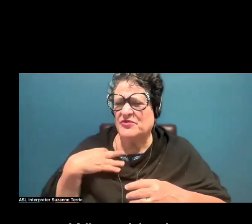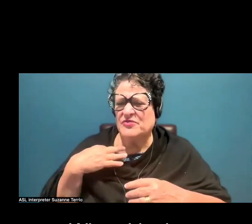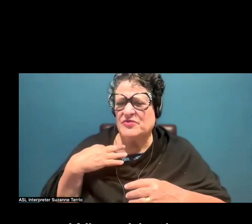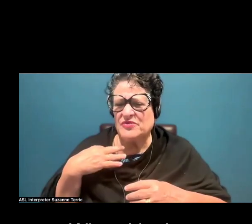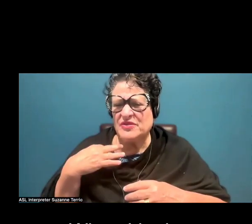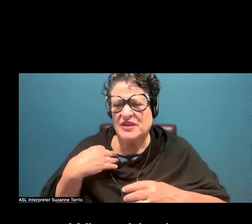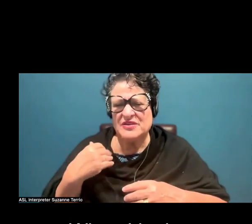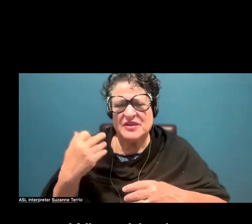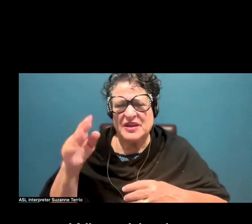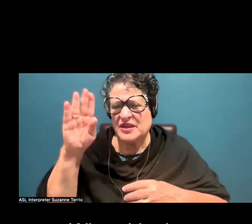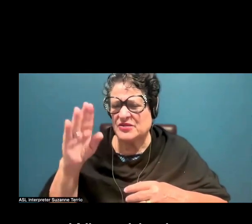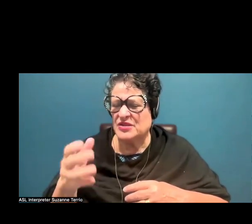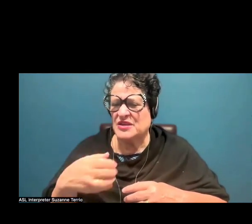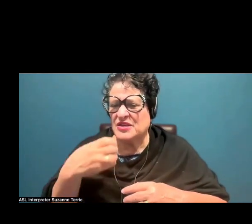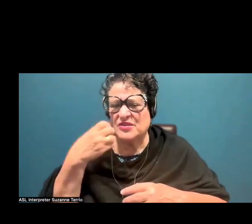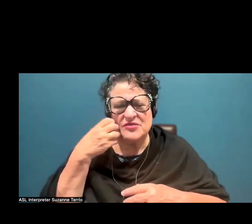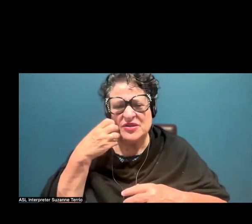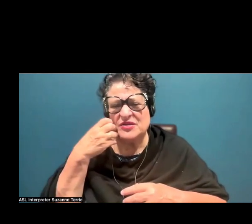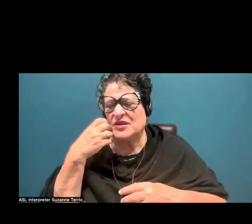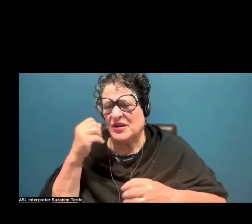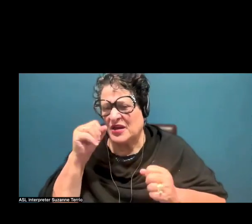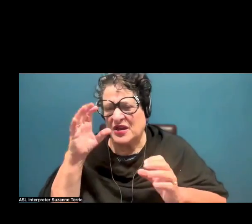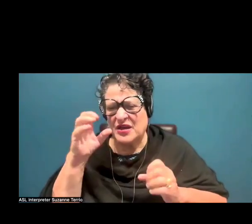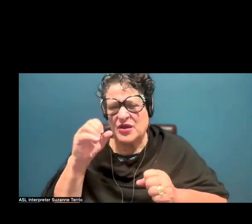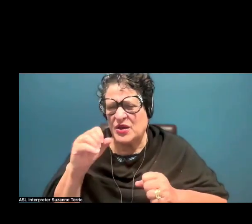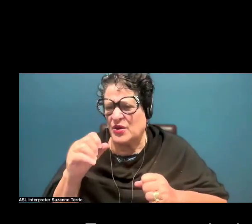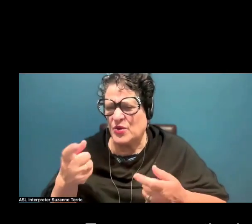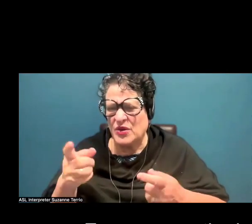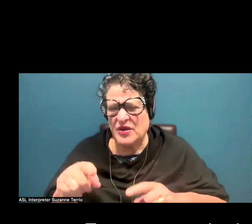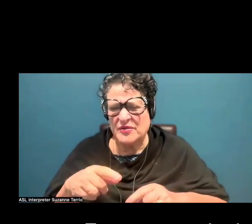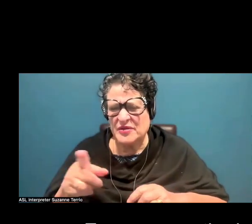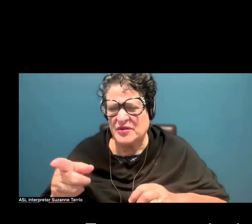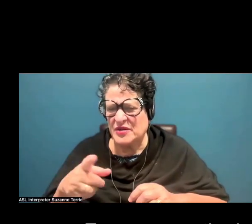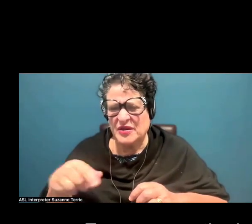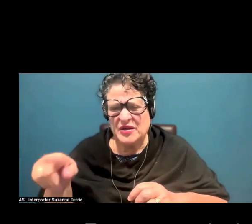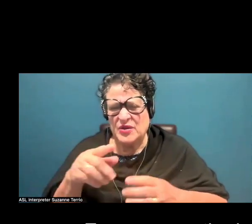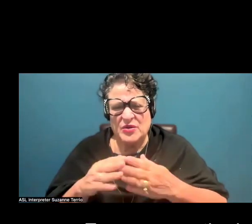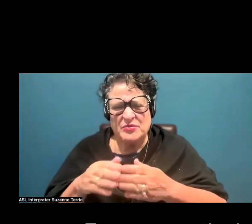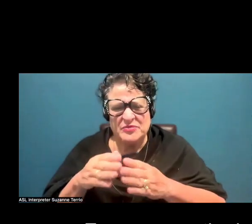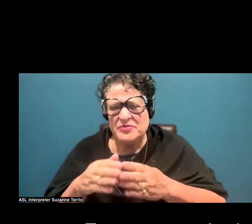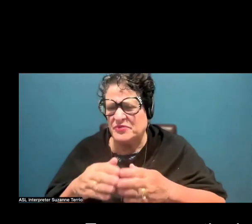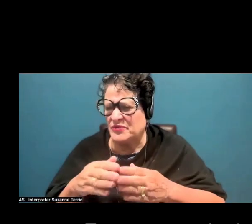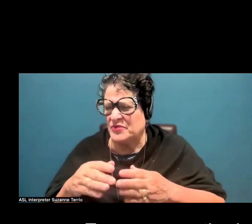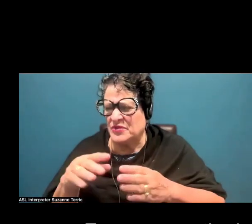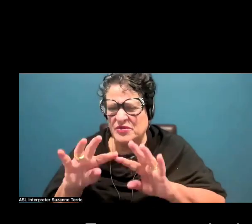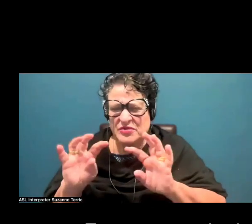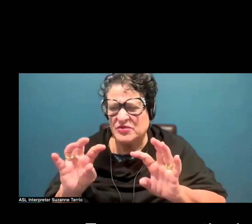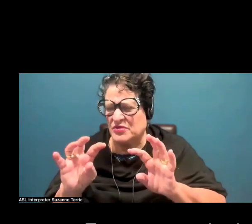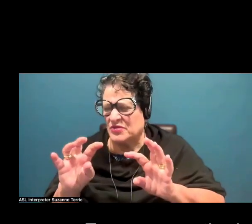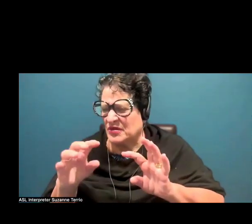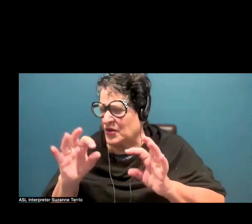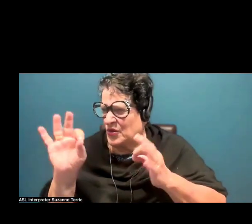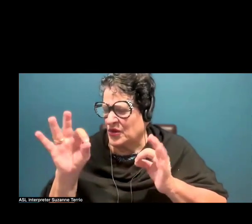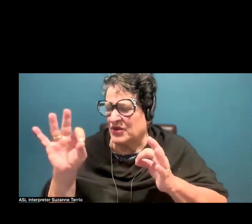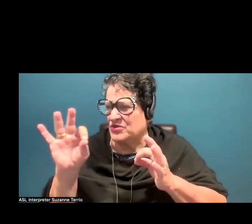hand raised, a phone held to her ear, her eyes wide. I have it. Everyone on the boat is watching her. The parents, the other